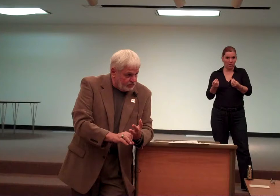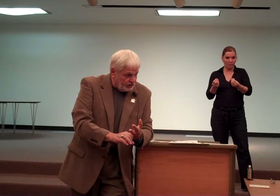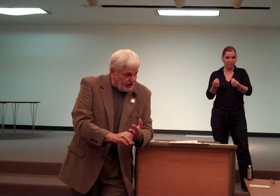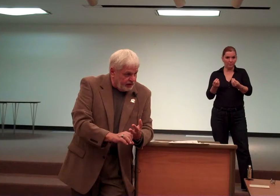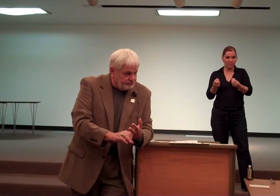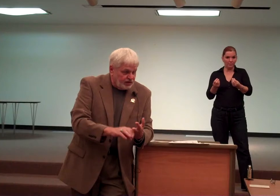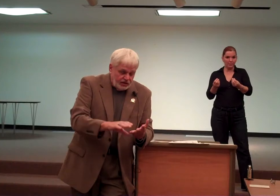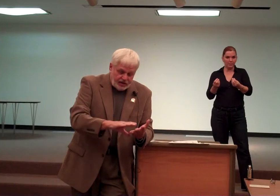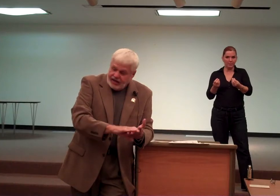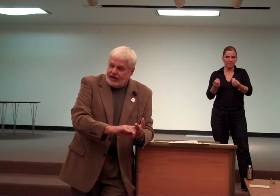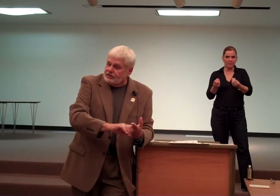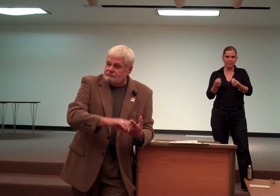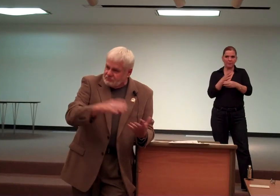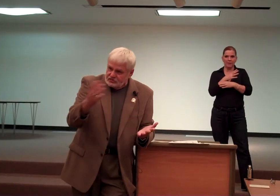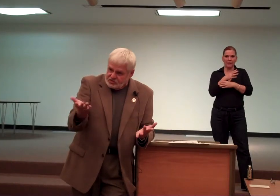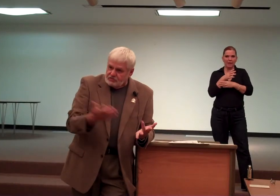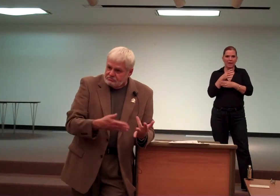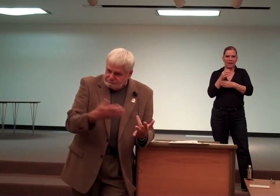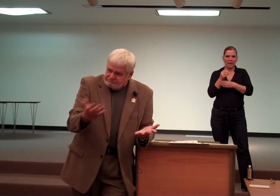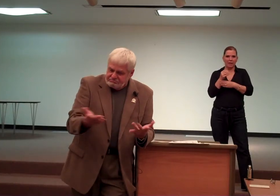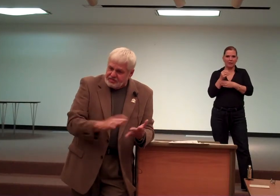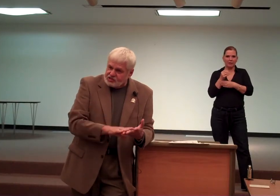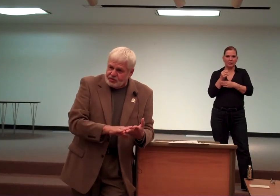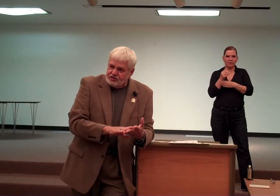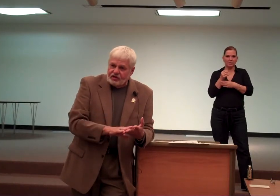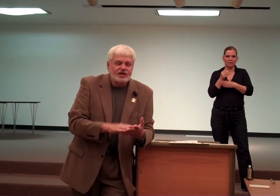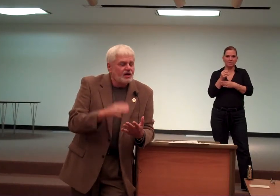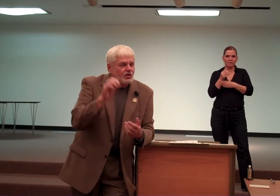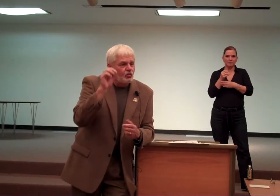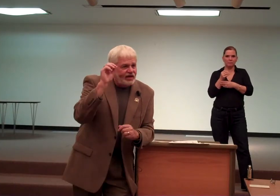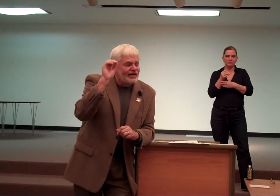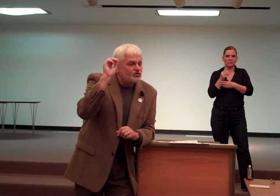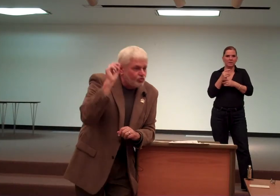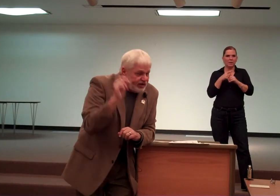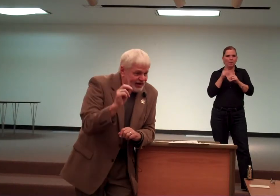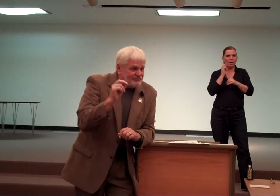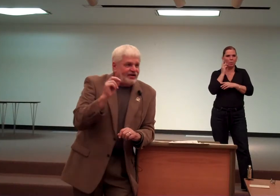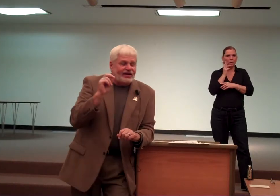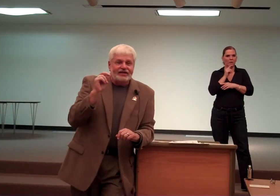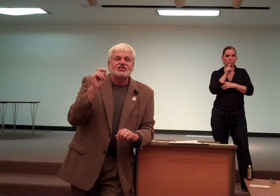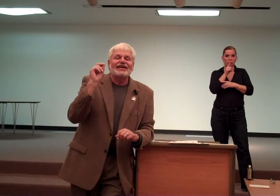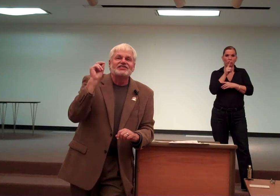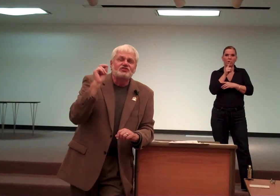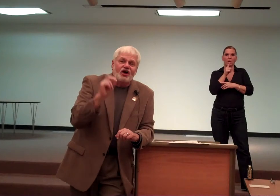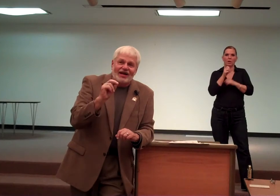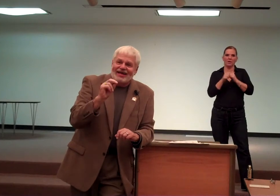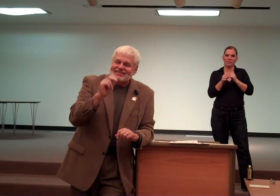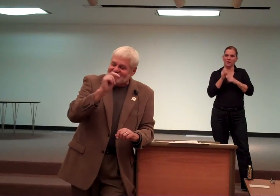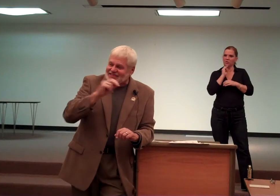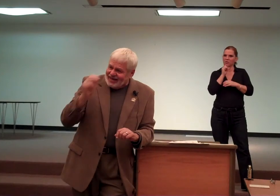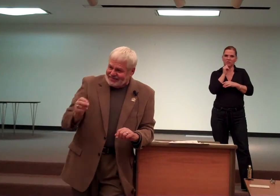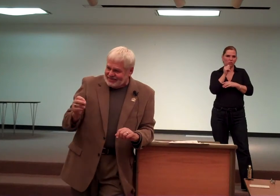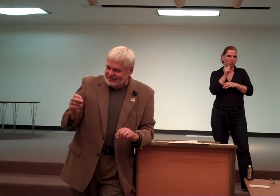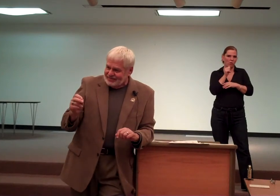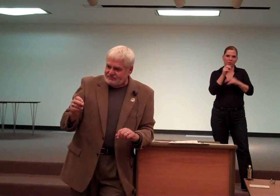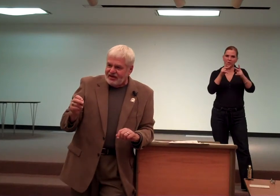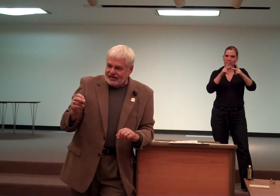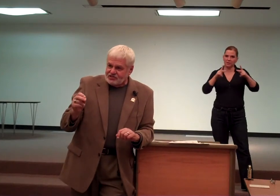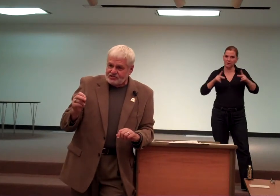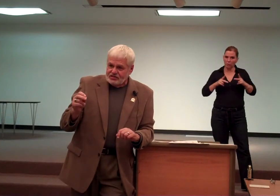bottoms. Okay? And so that's pretty good. But Wheeling's real advantage is not its